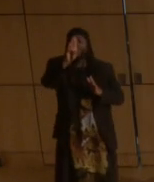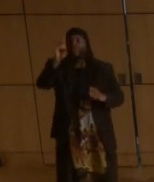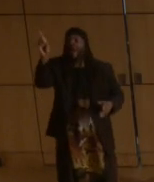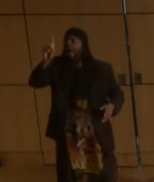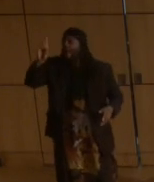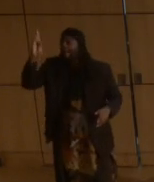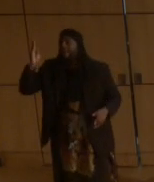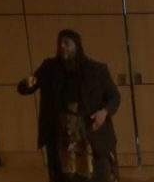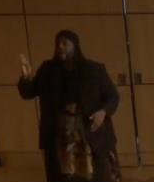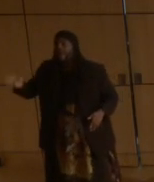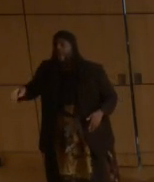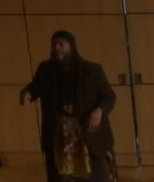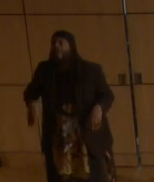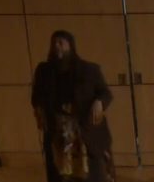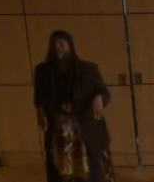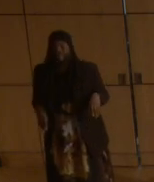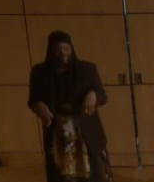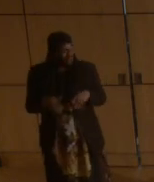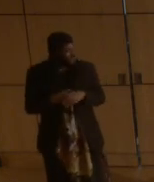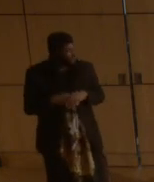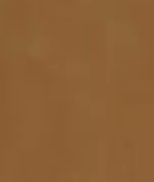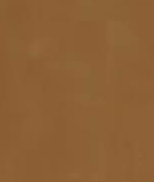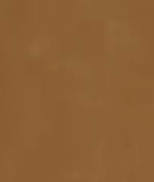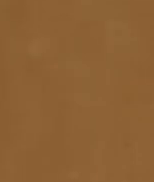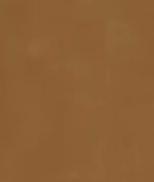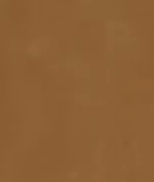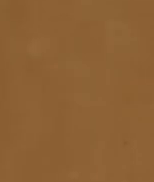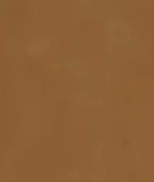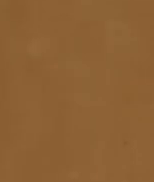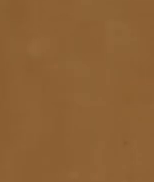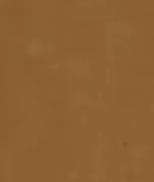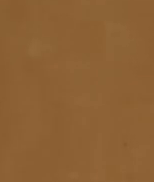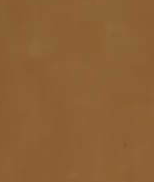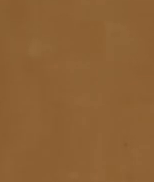Baltimore. Now,